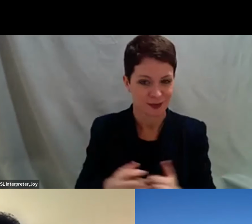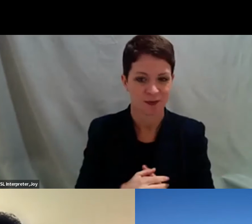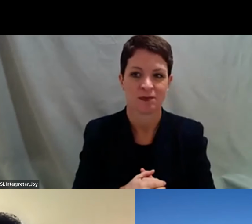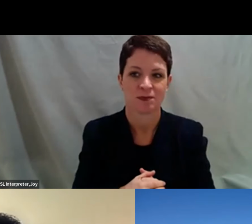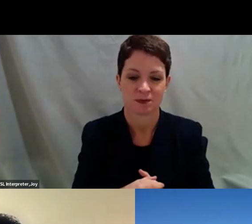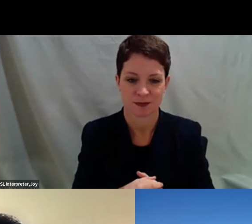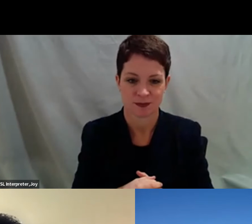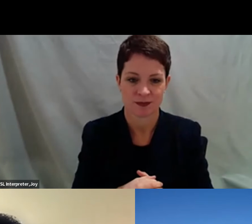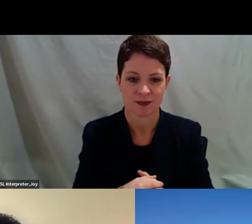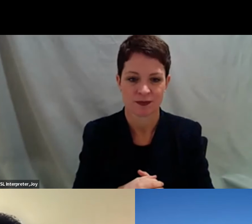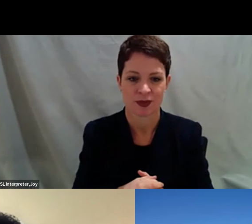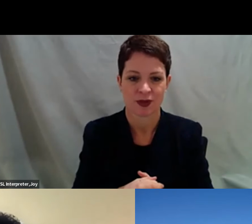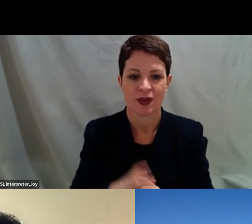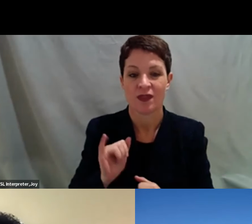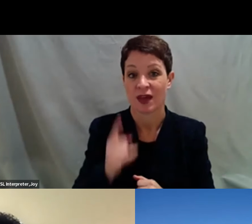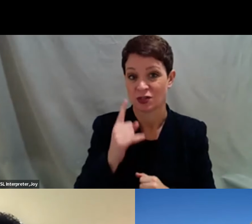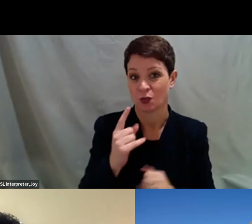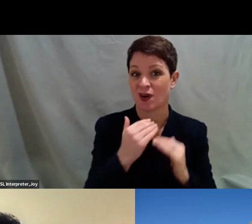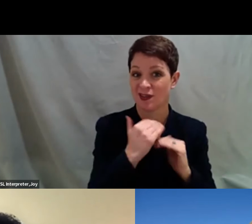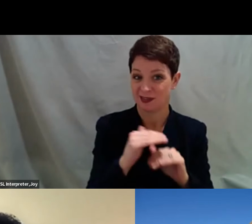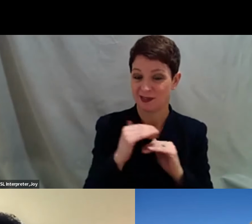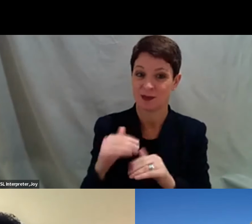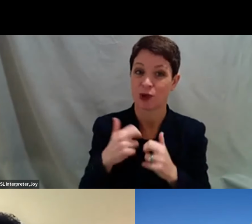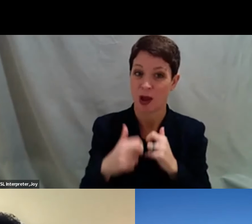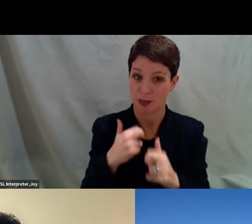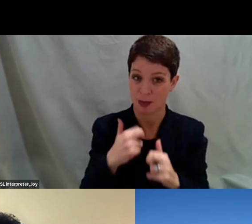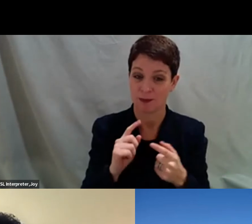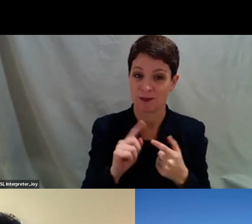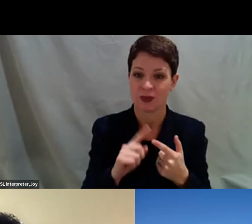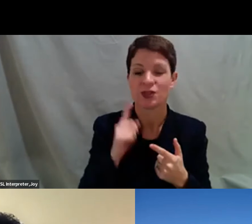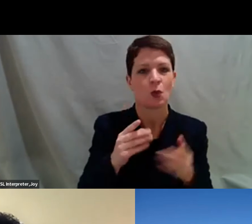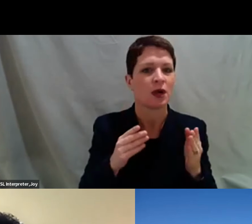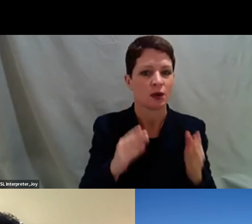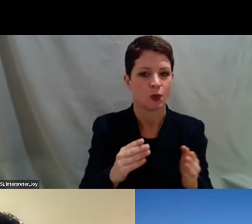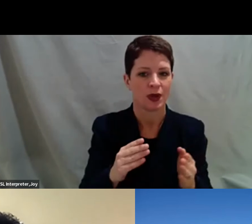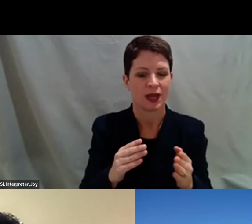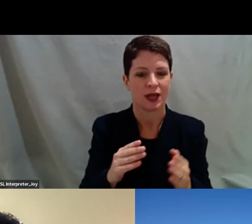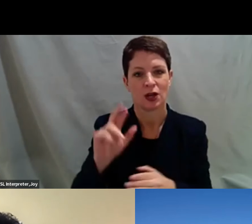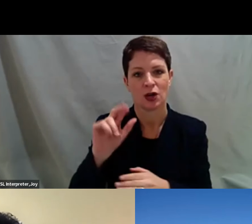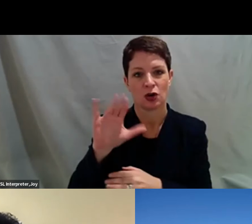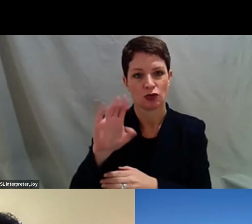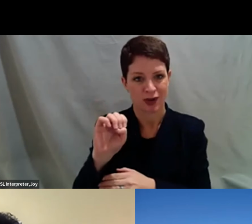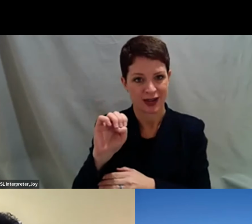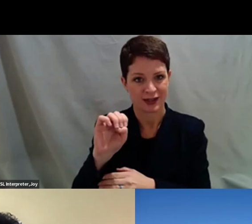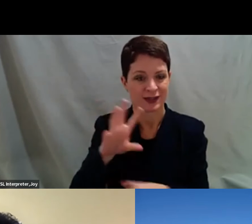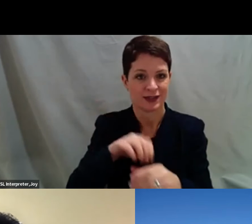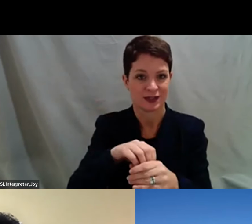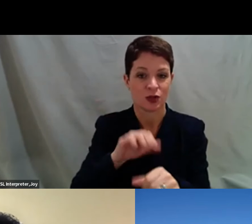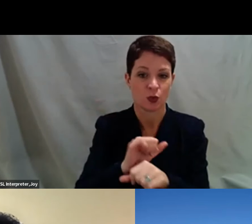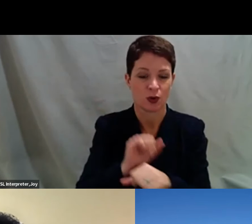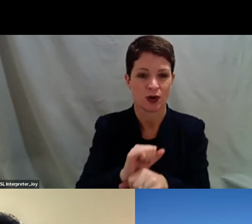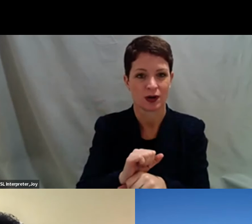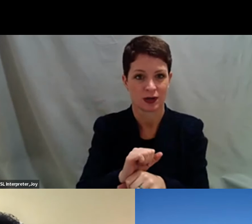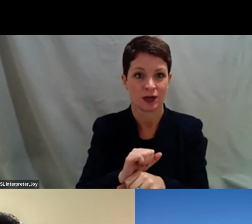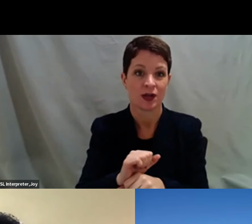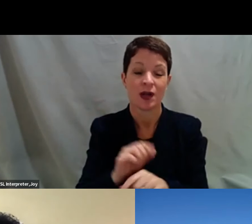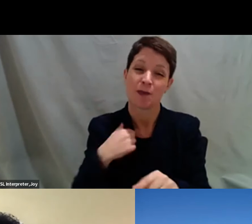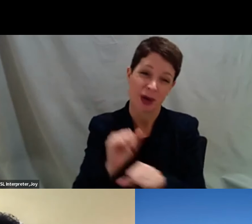And so that's one limitation. So that's one way that race operates. And I think my work on this could be better so